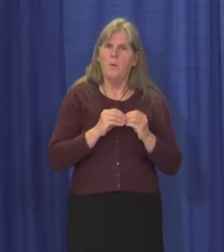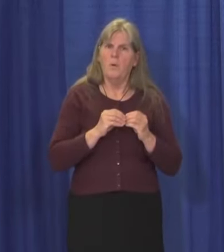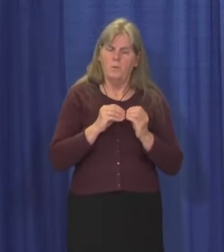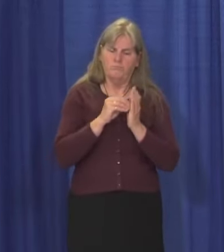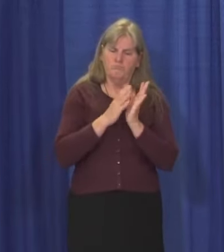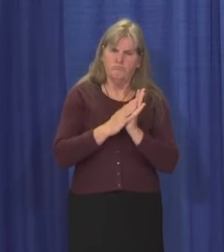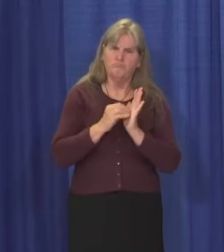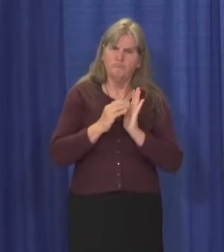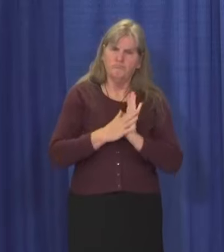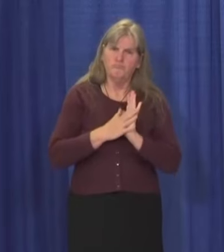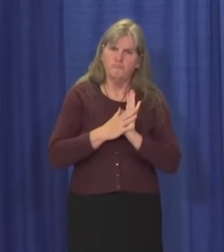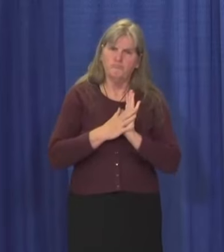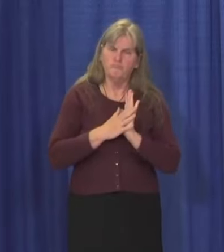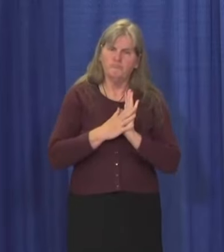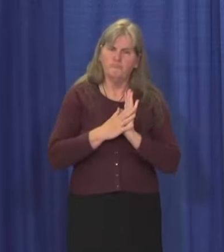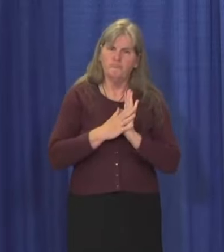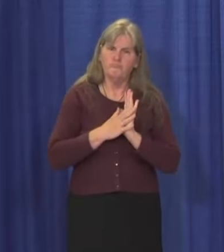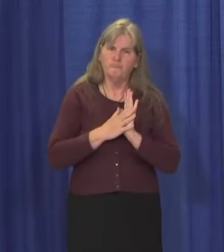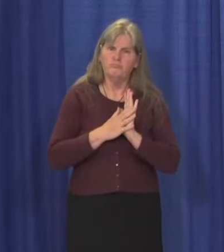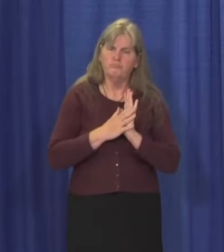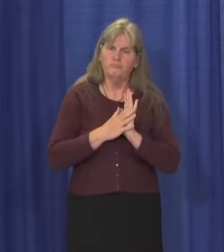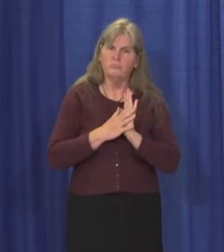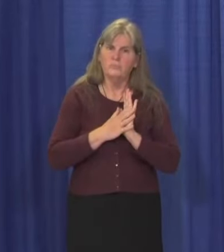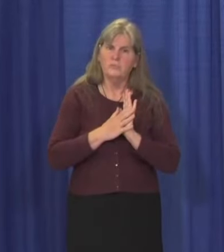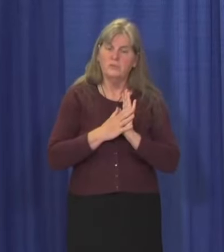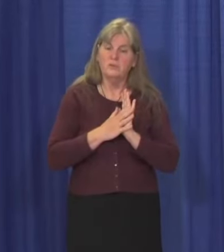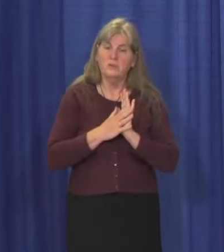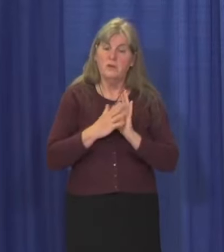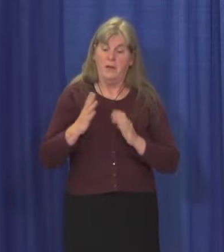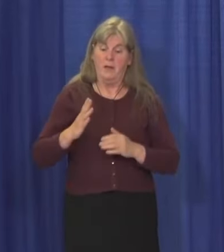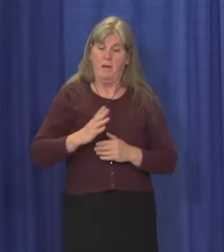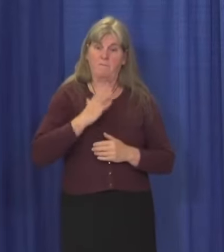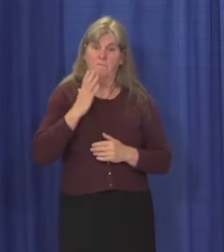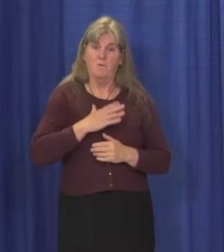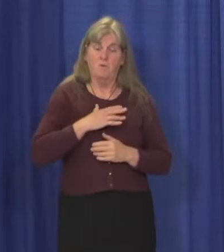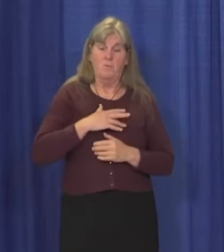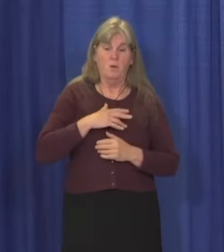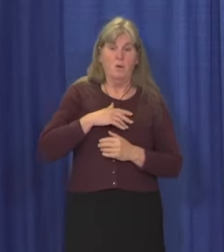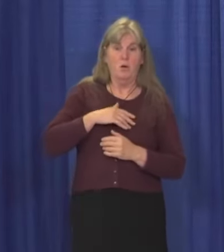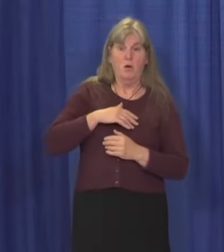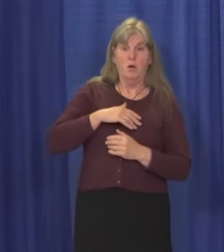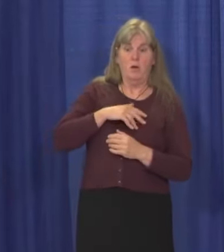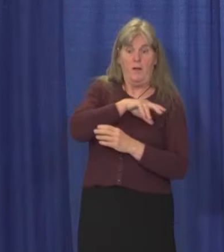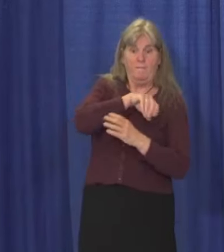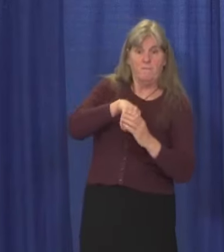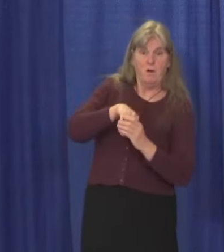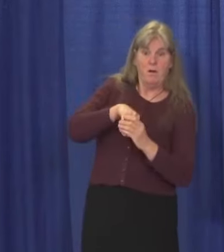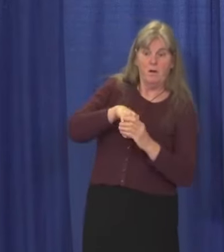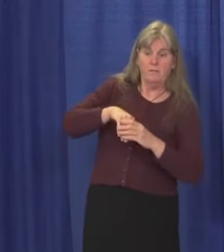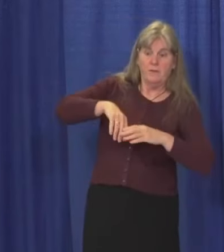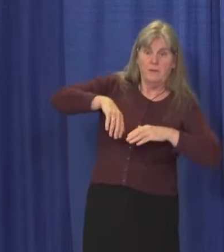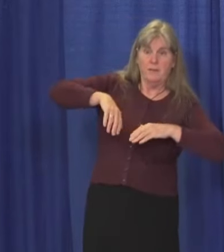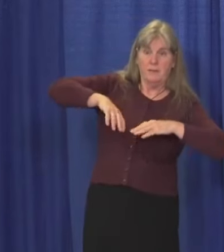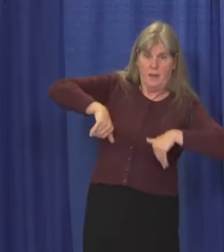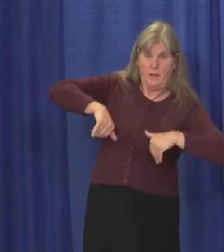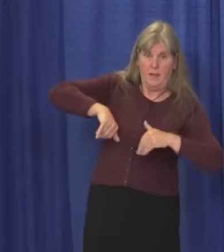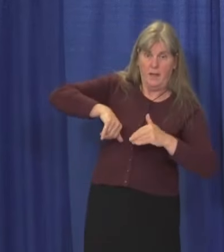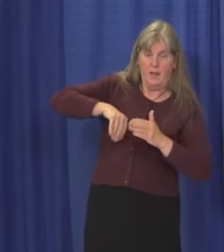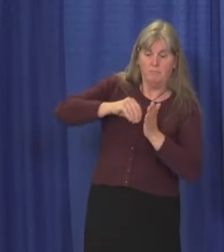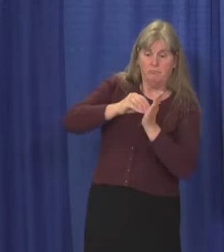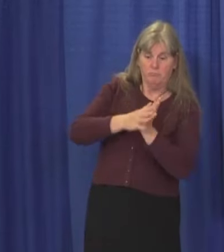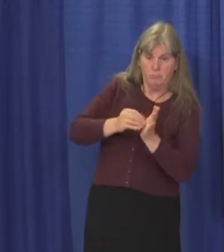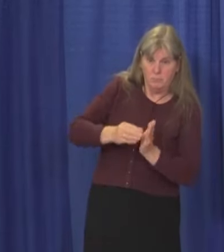It's not an area that we have formal surveillance for, but it is something of course, we have a